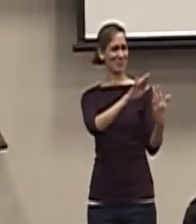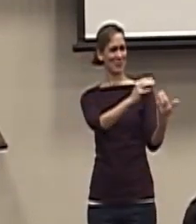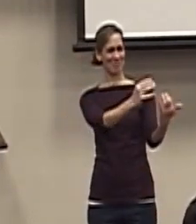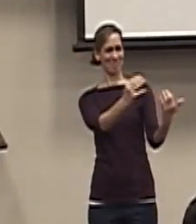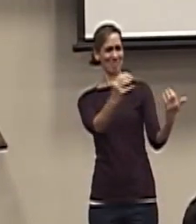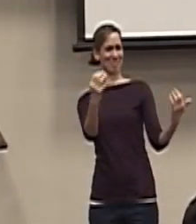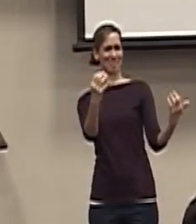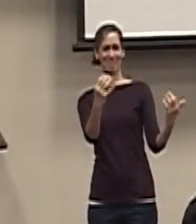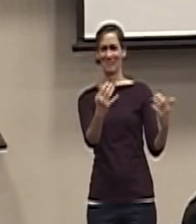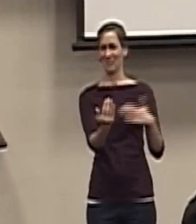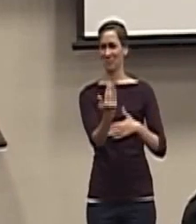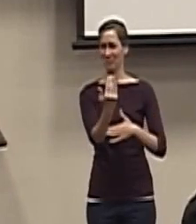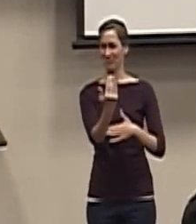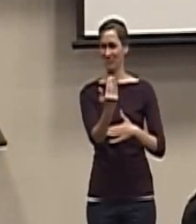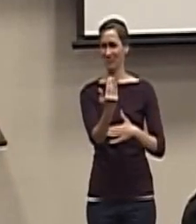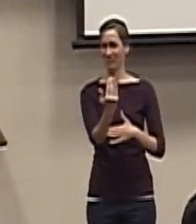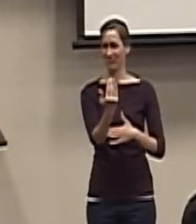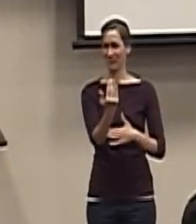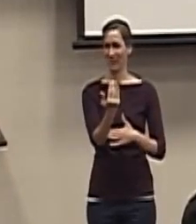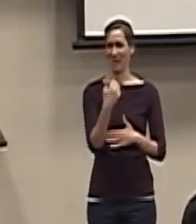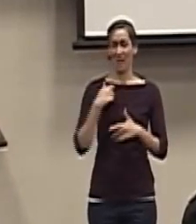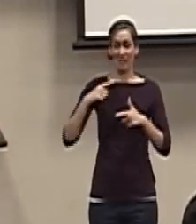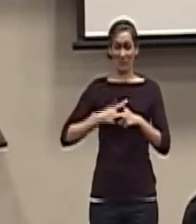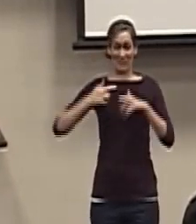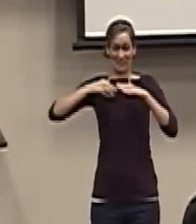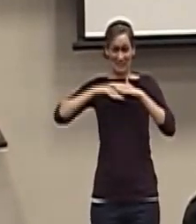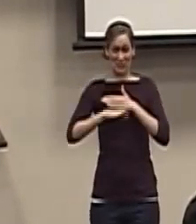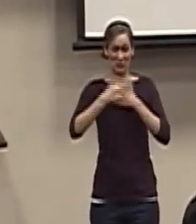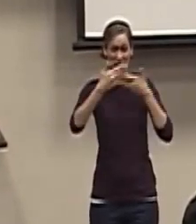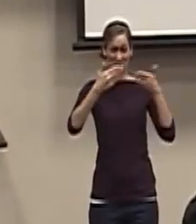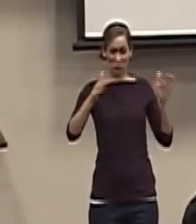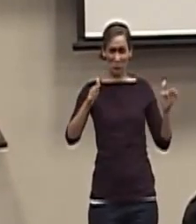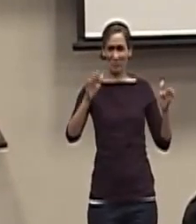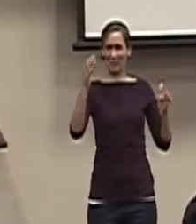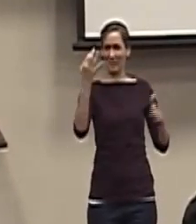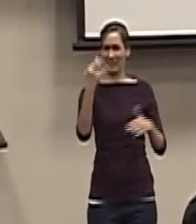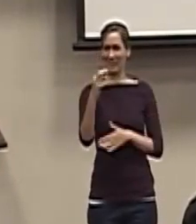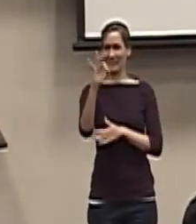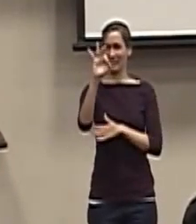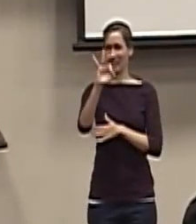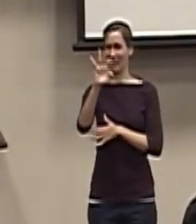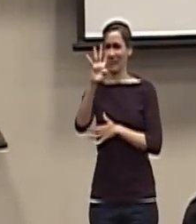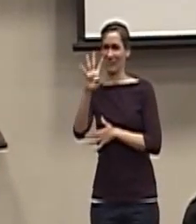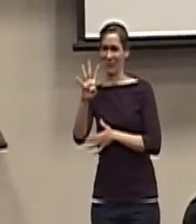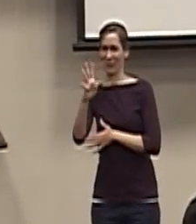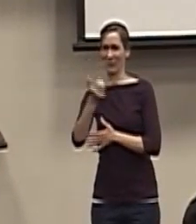I first walked into the flag room in 1994 as an aimer.